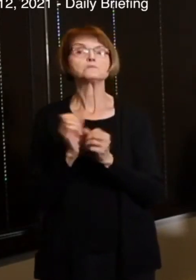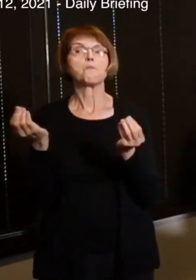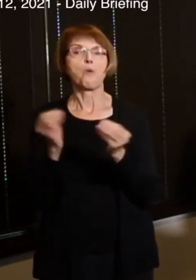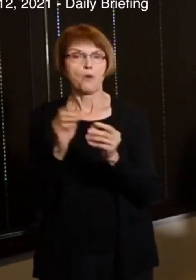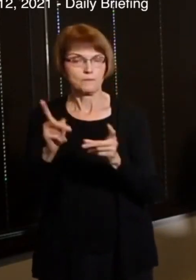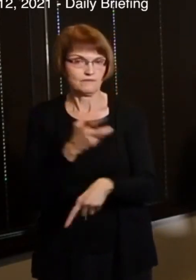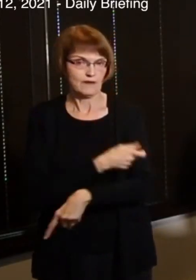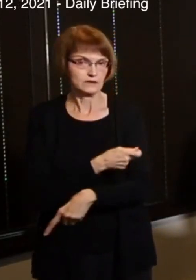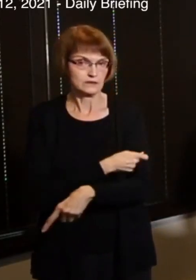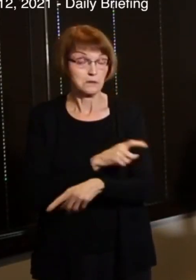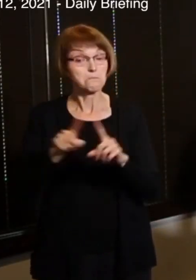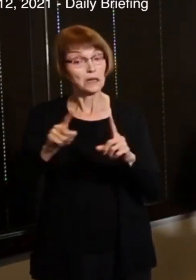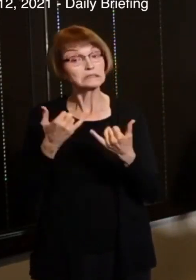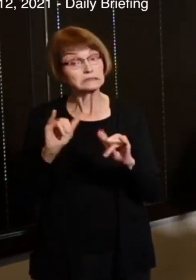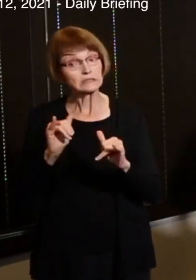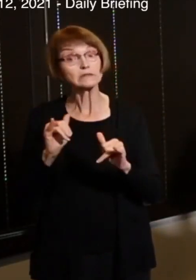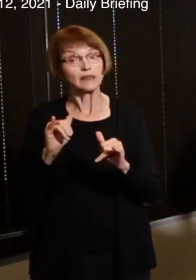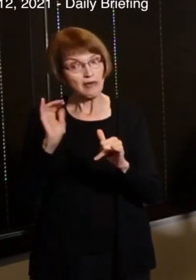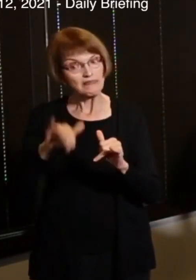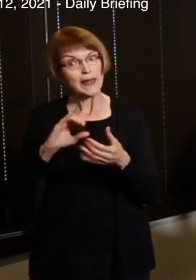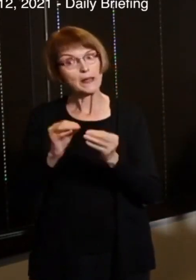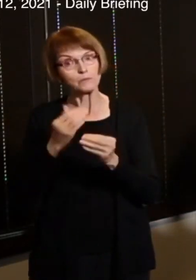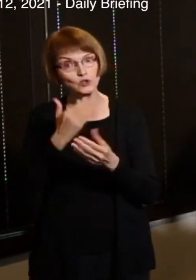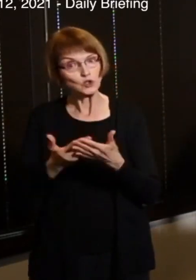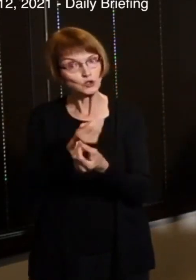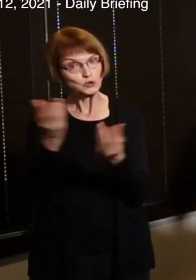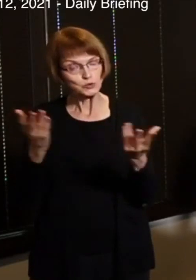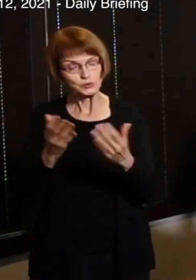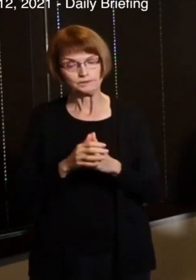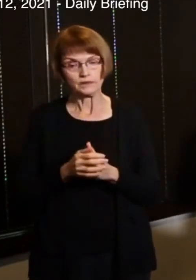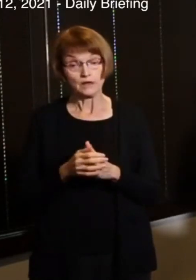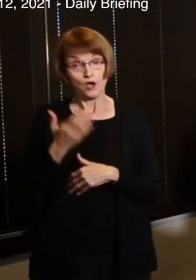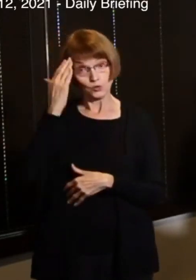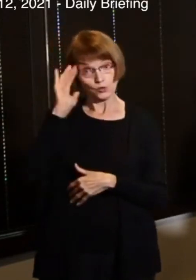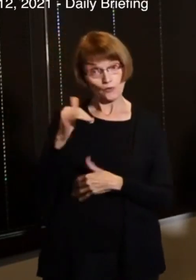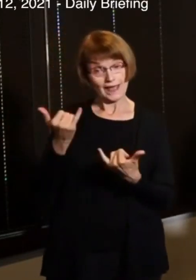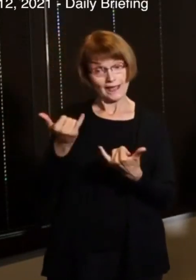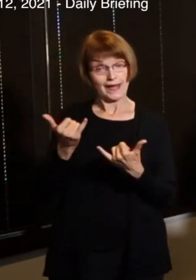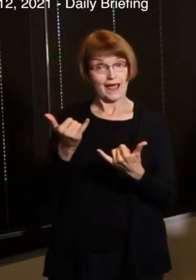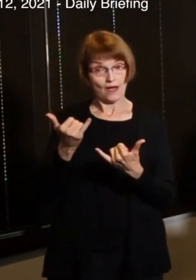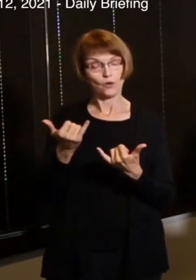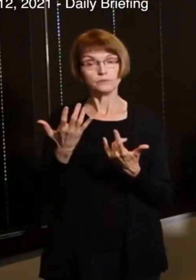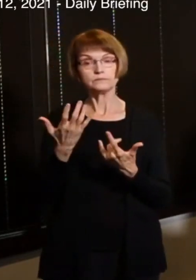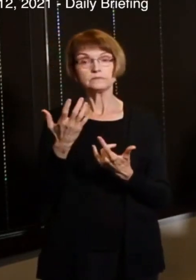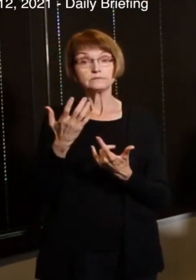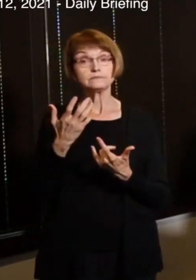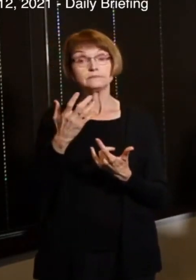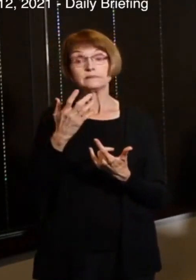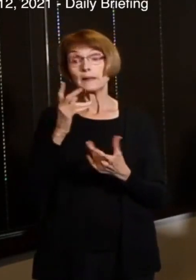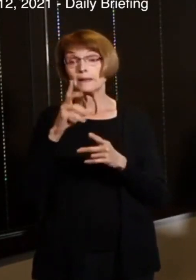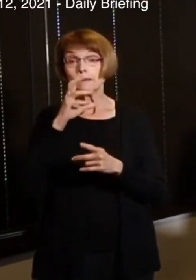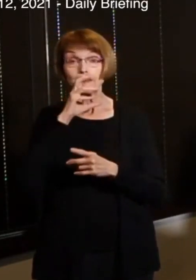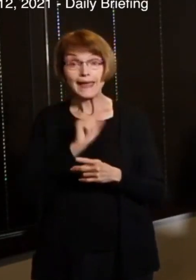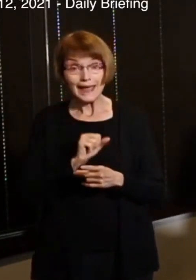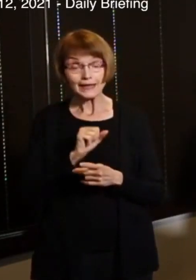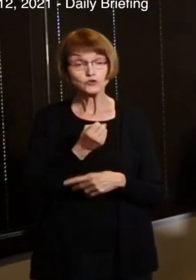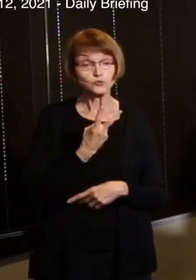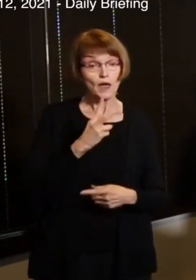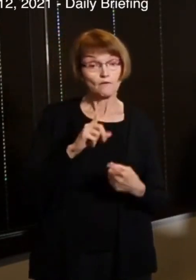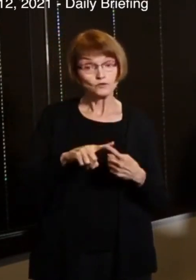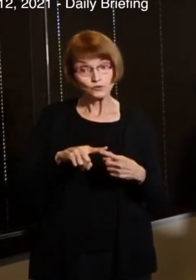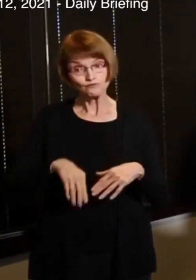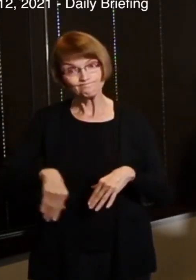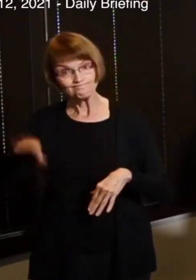good news. Now, as we all know, now Missourians from 12 and older are now eligible